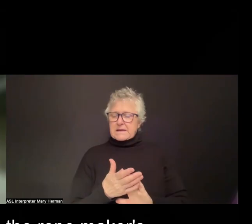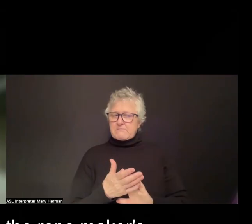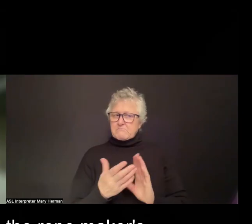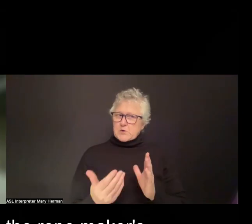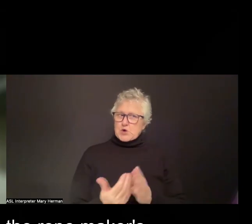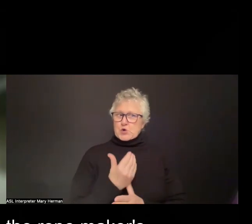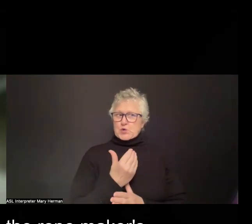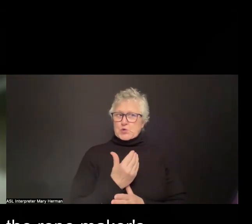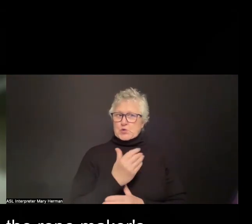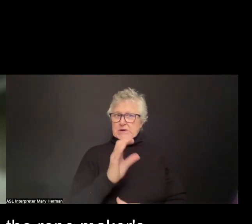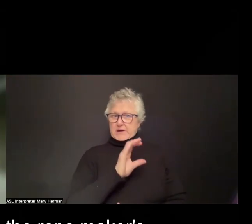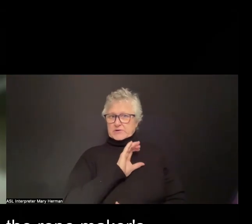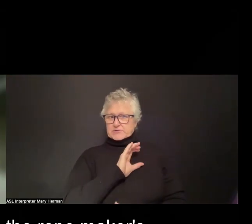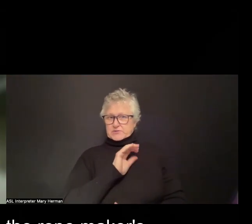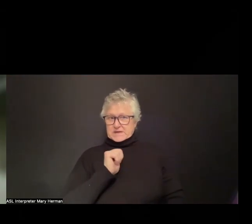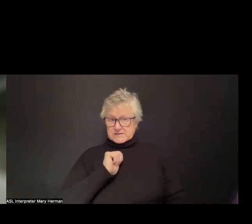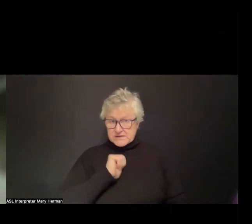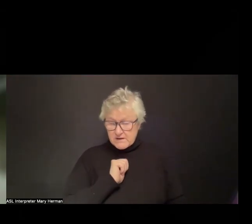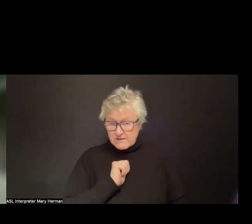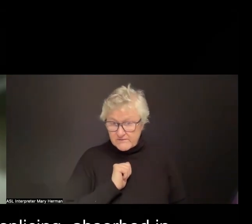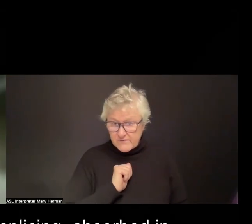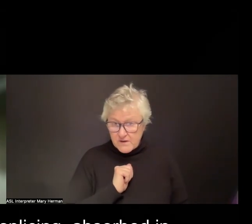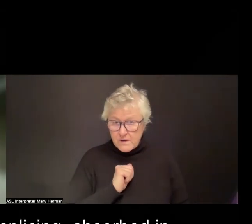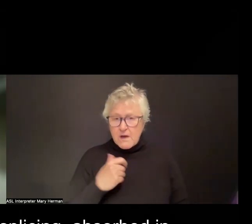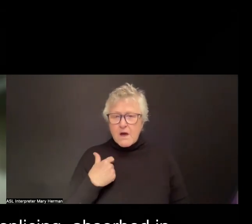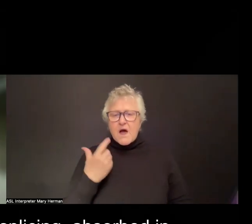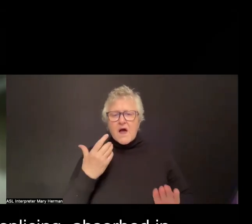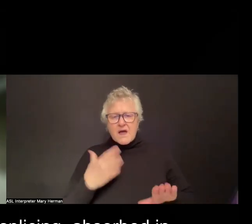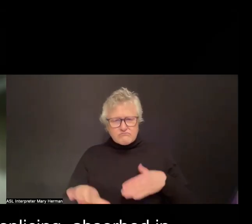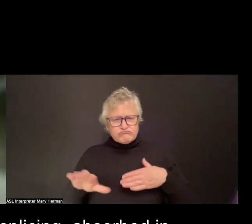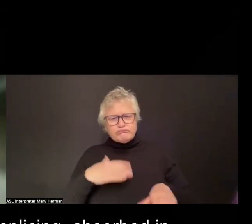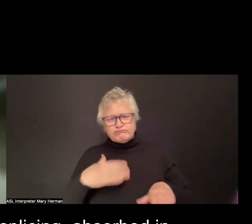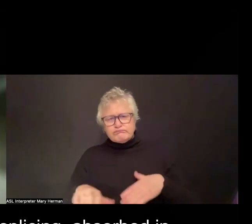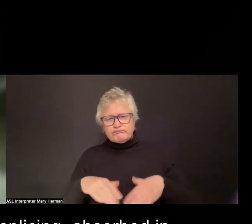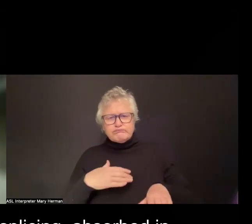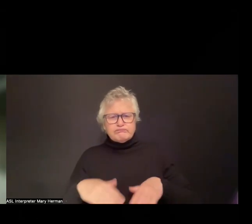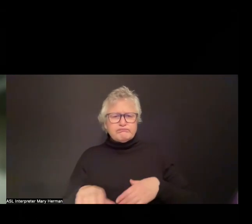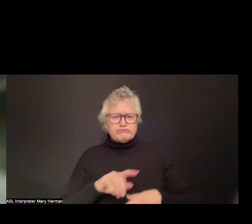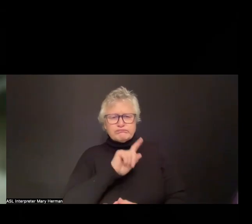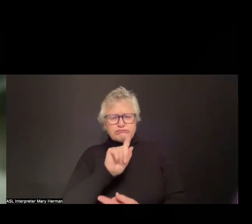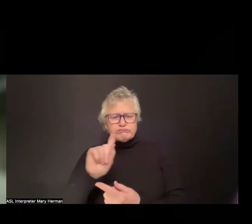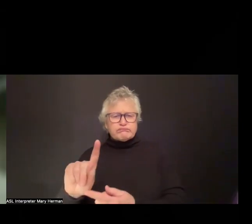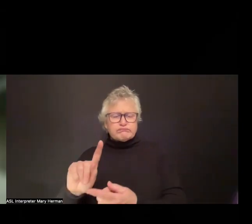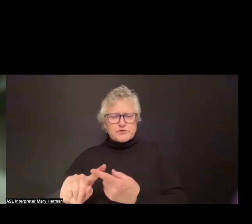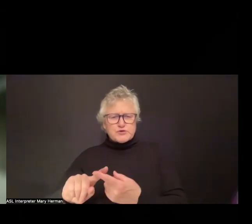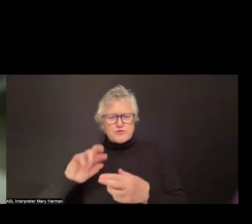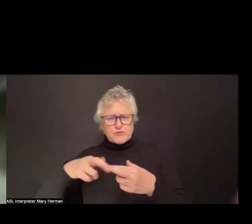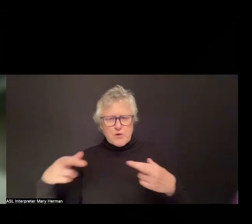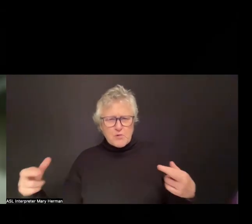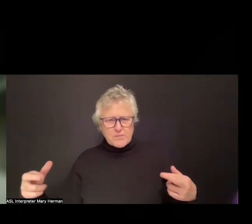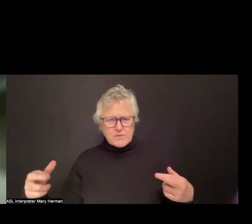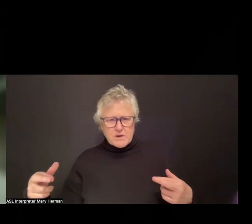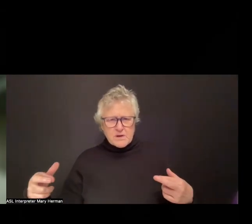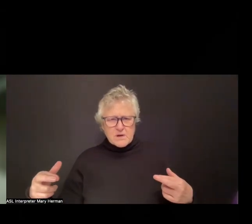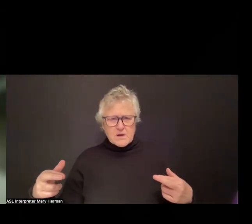to the ropemaker's alley and went up to the first boy I saw. He was bent over, splicing, absorbed in his work. "Ho there," I said.